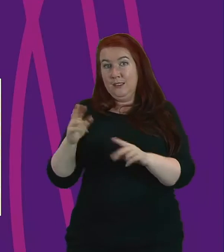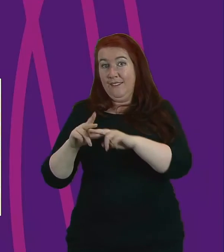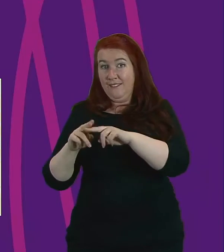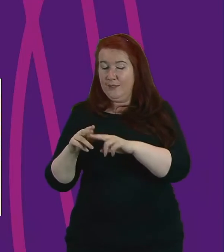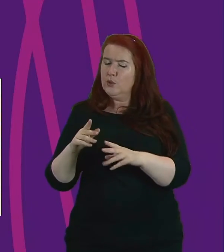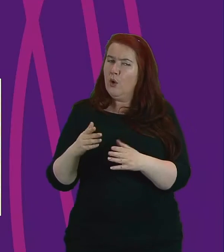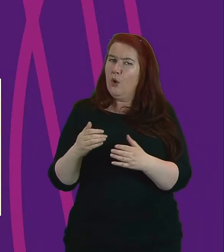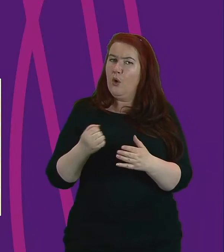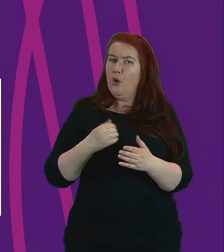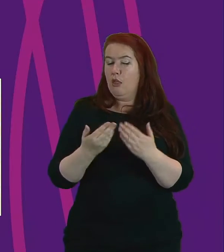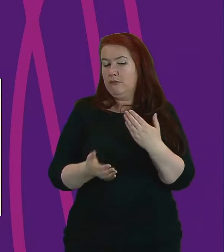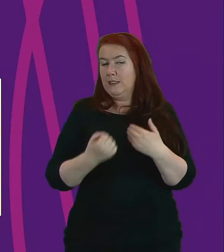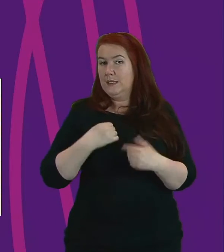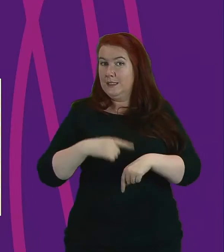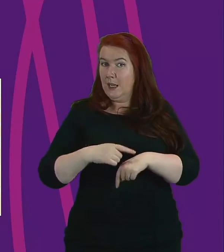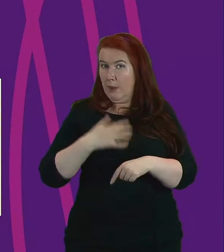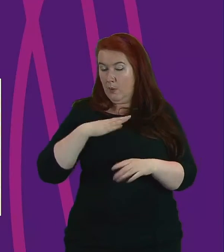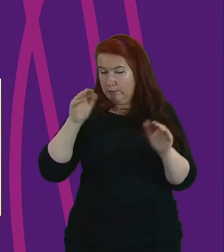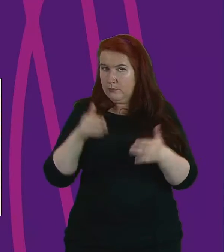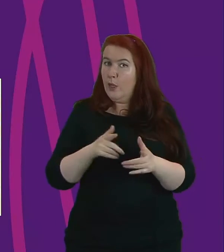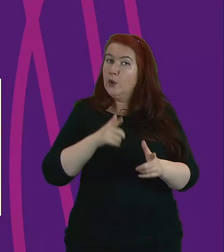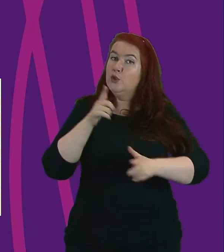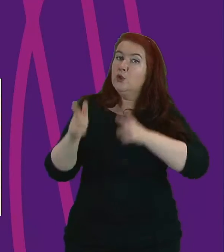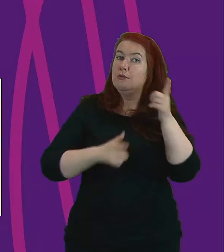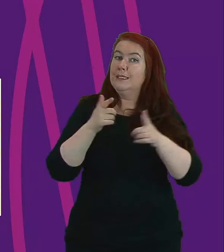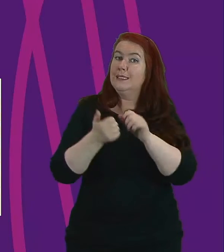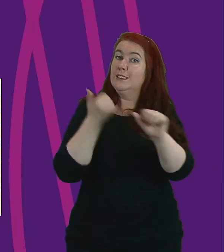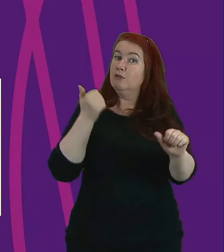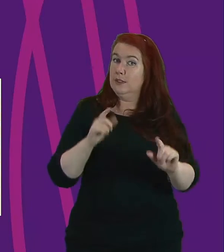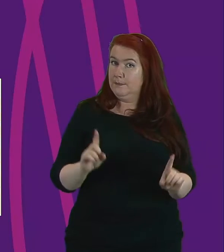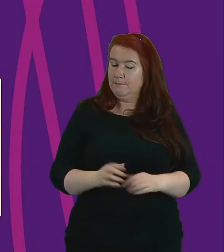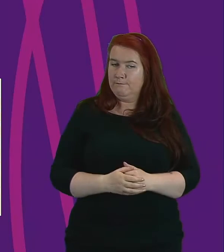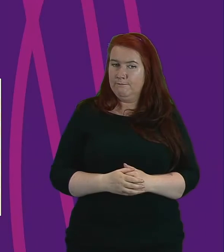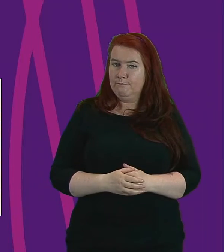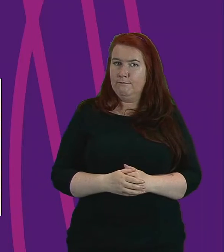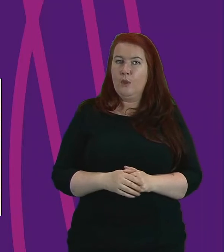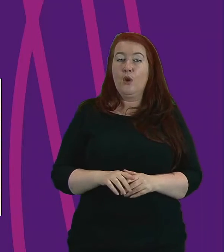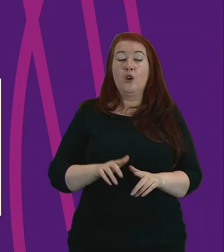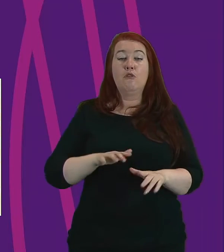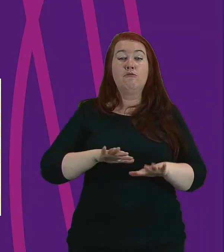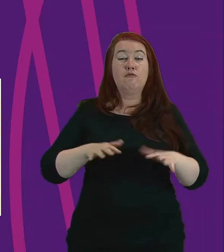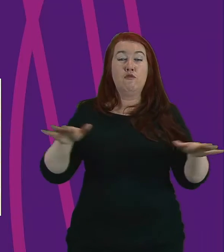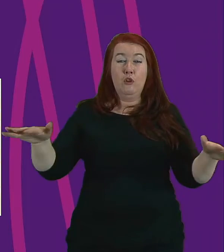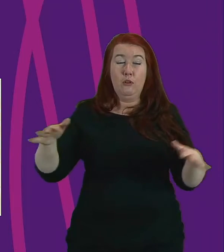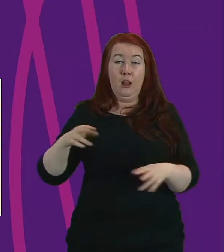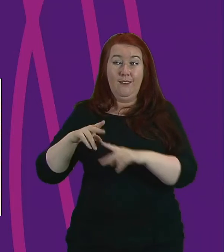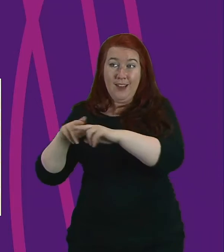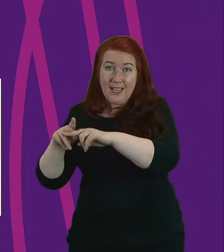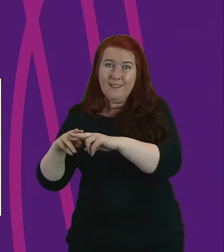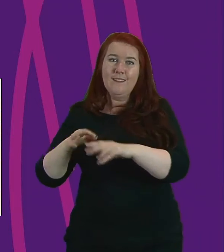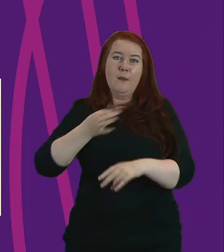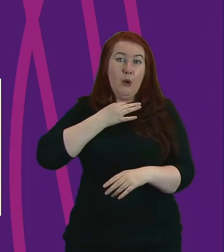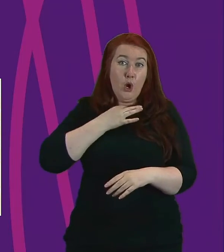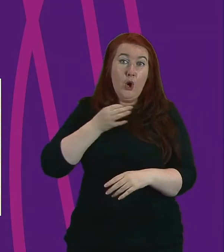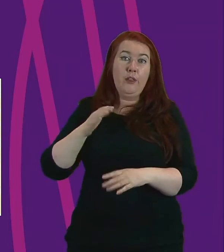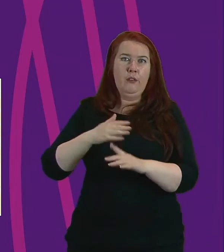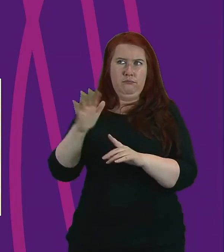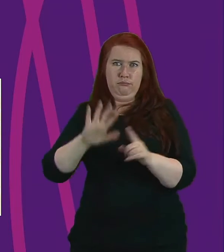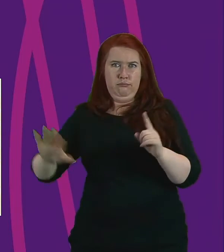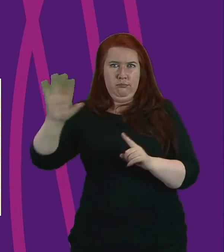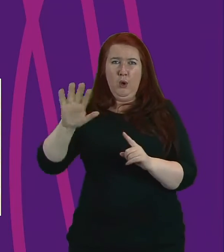bit about what can be done to help the tourist industry. In rural Fife and Stirlingshire and Perthshire, tourism is the lifeblood of